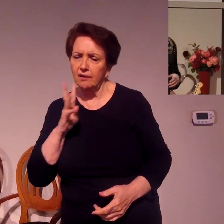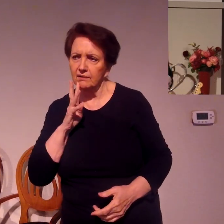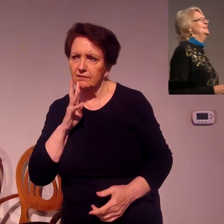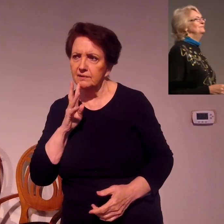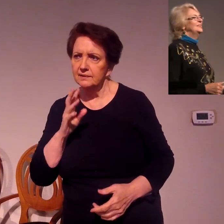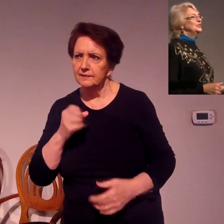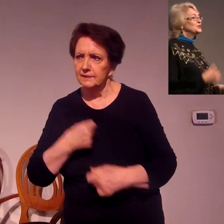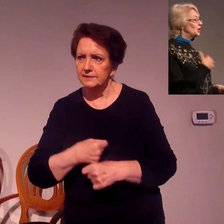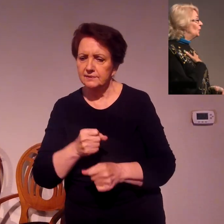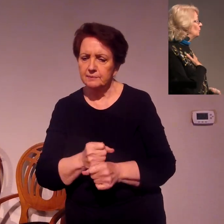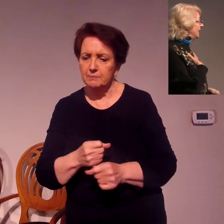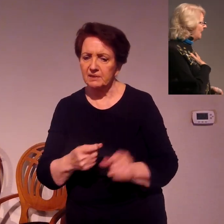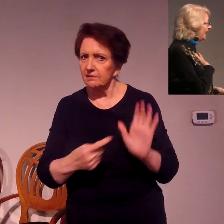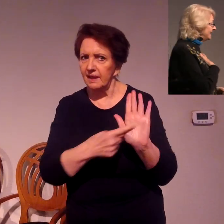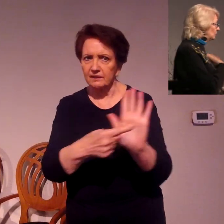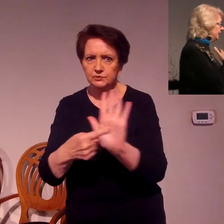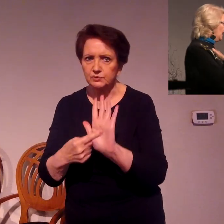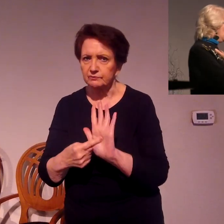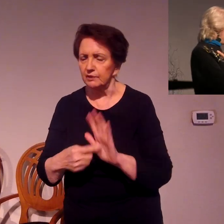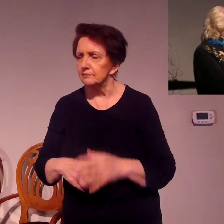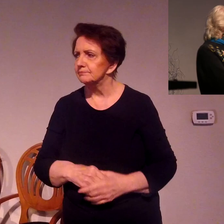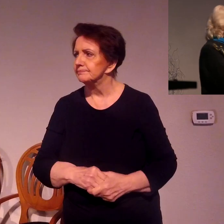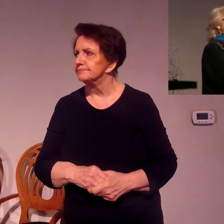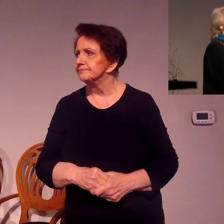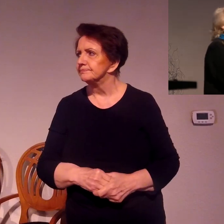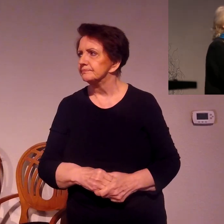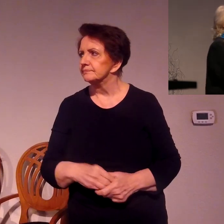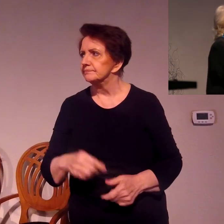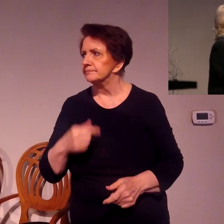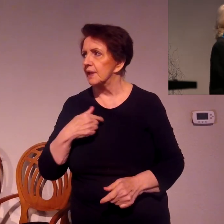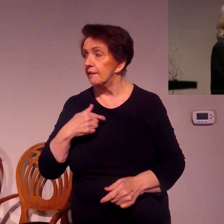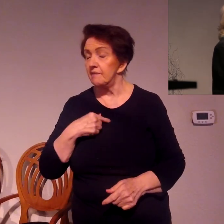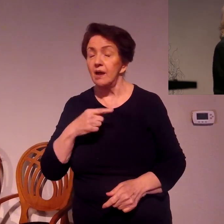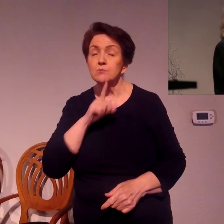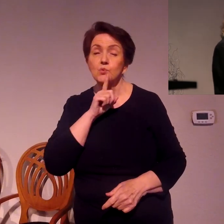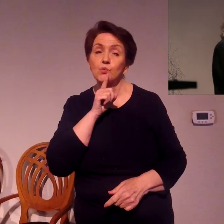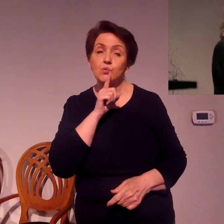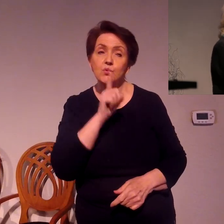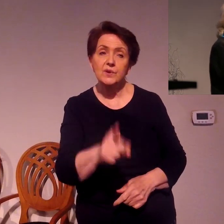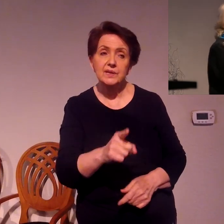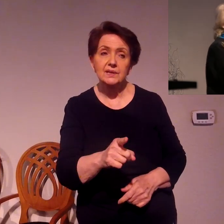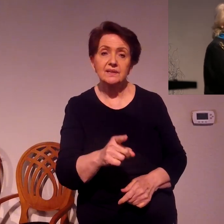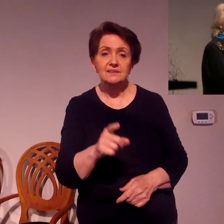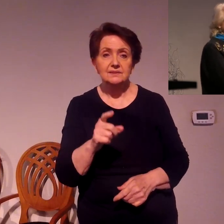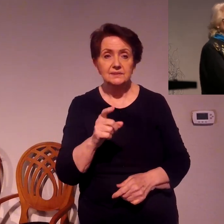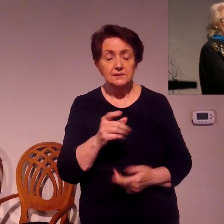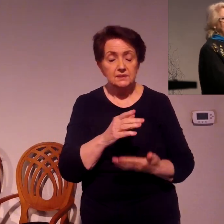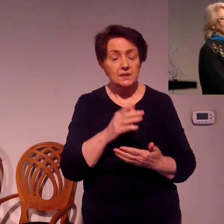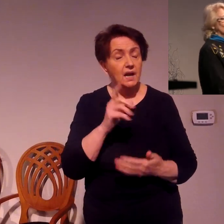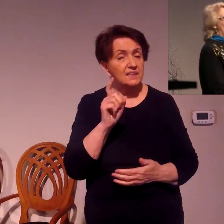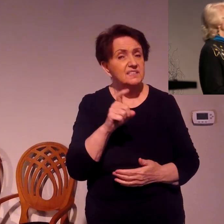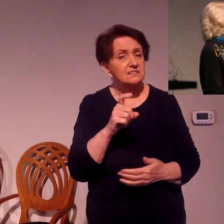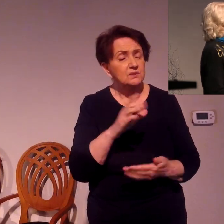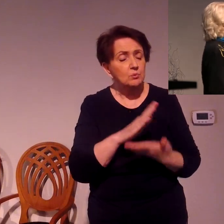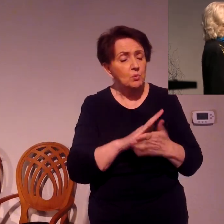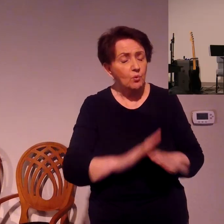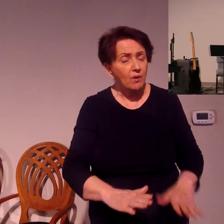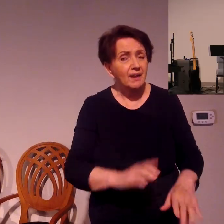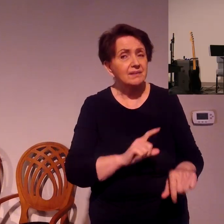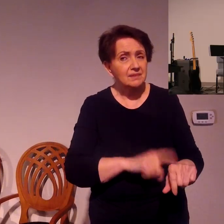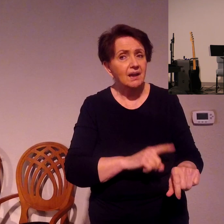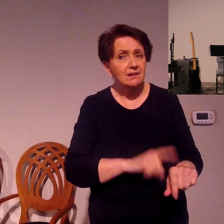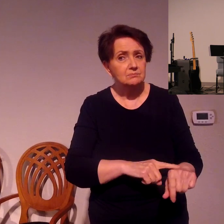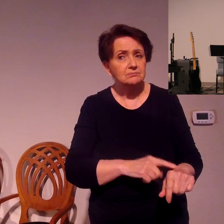extrovert. So when I am really needing some quiet time, right, and quiet